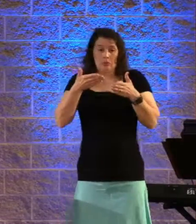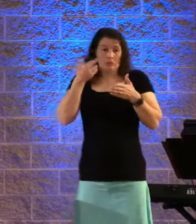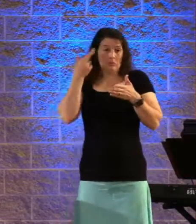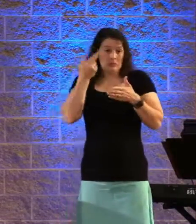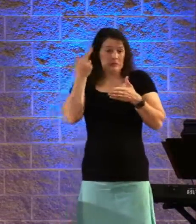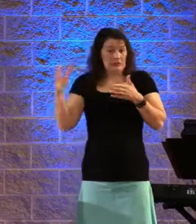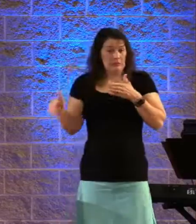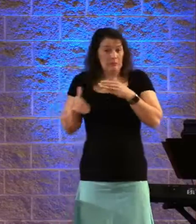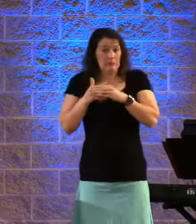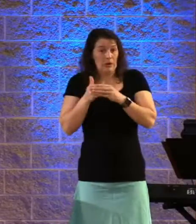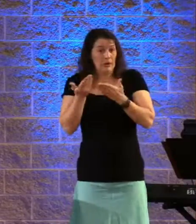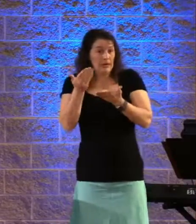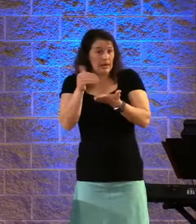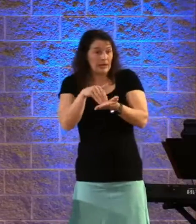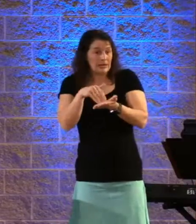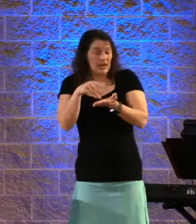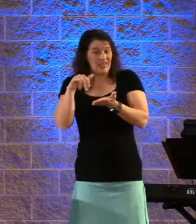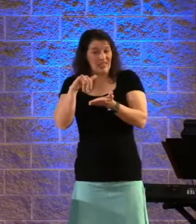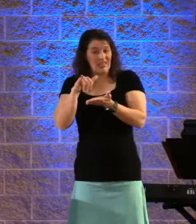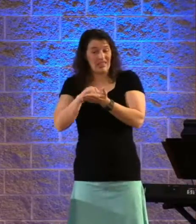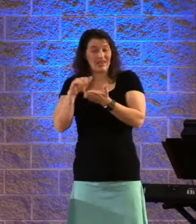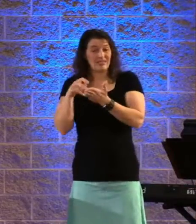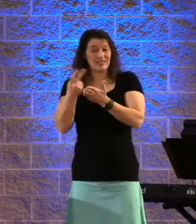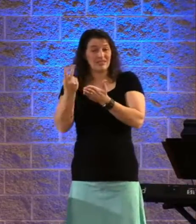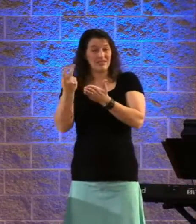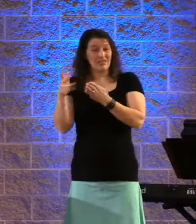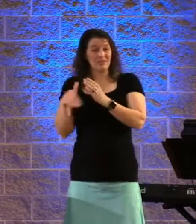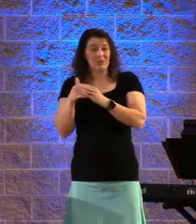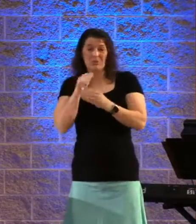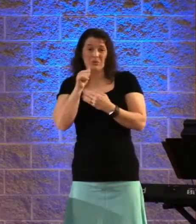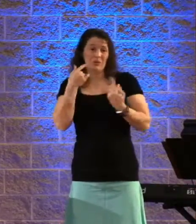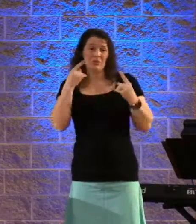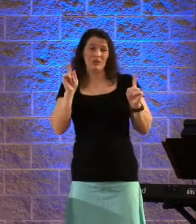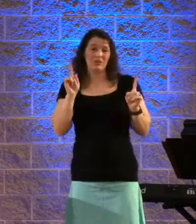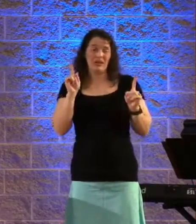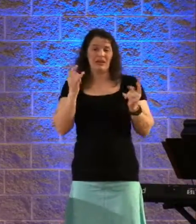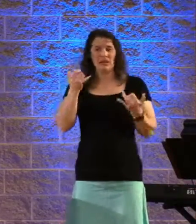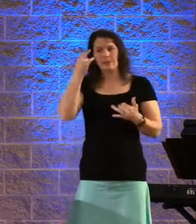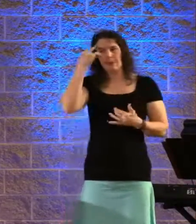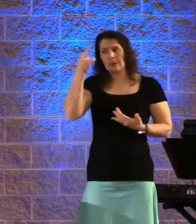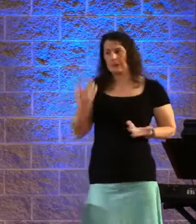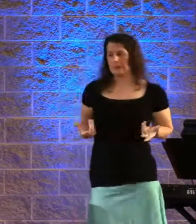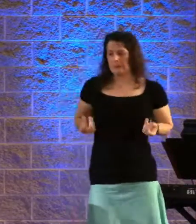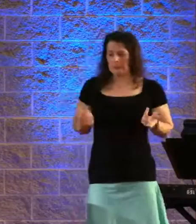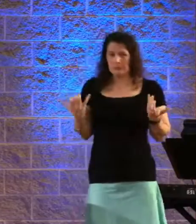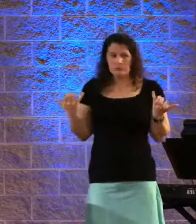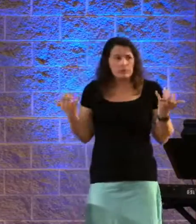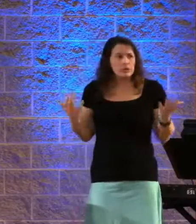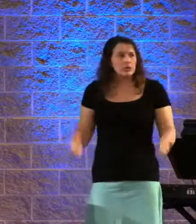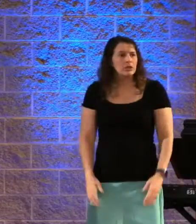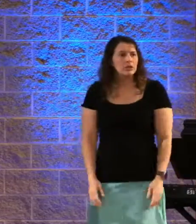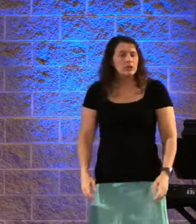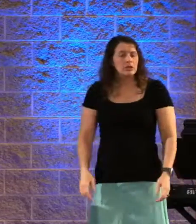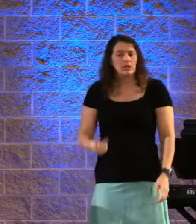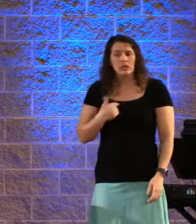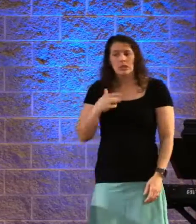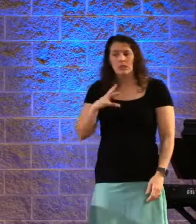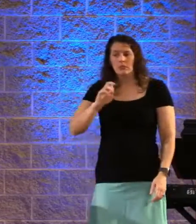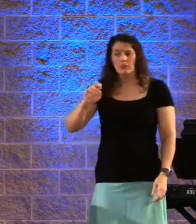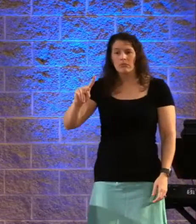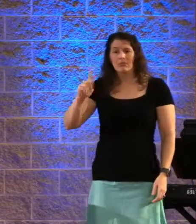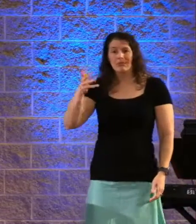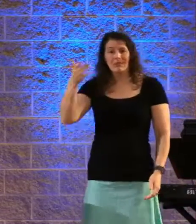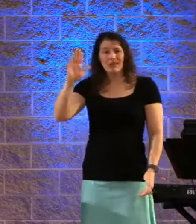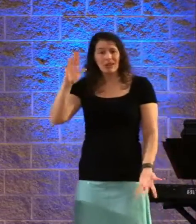remarry. And that second marriage doesn't work. And now they're thinking, now what do I do? Can I come back to